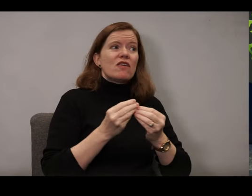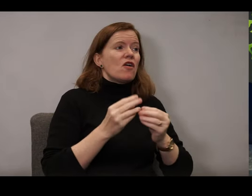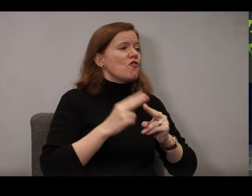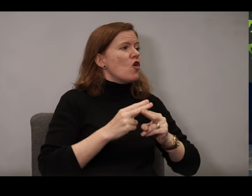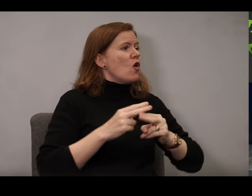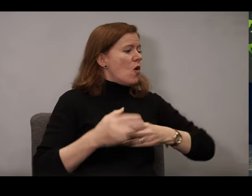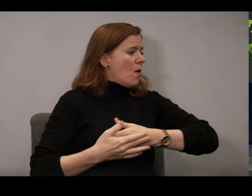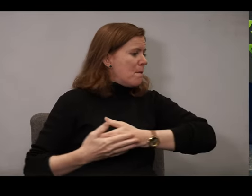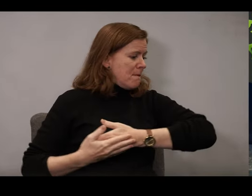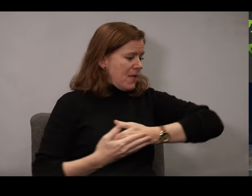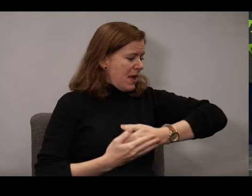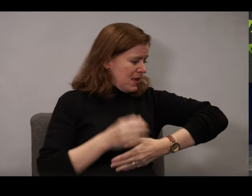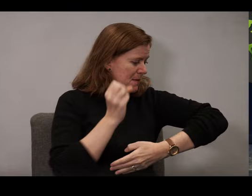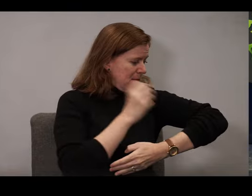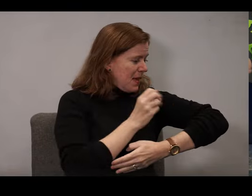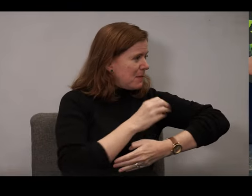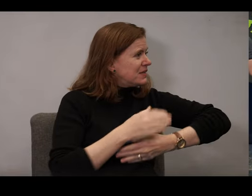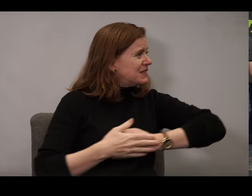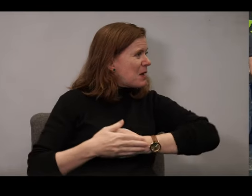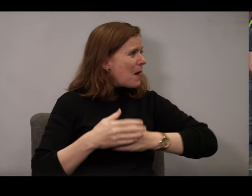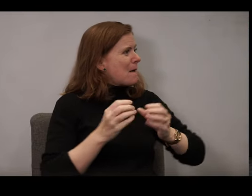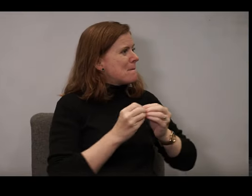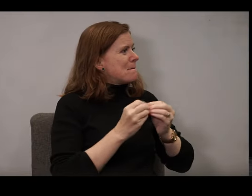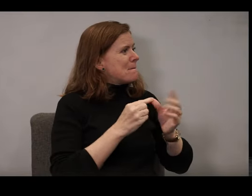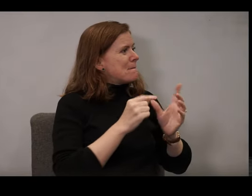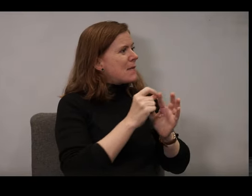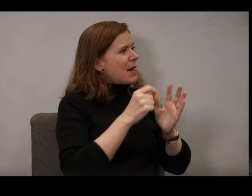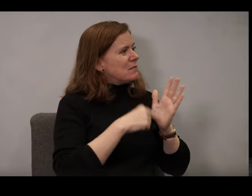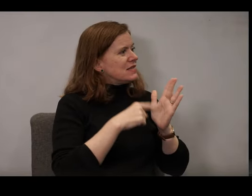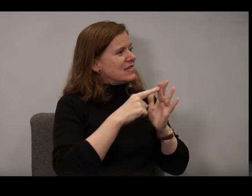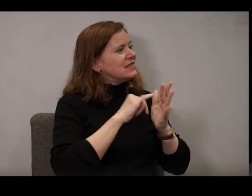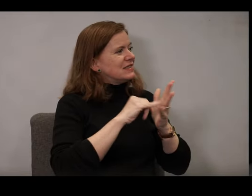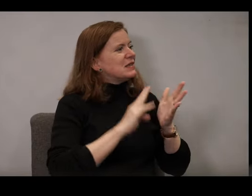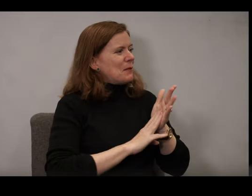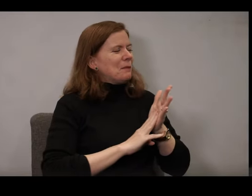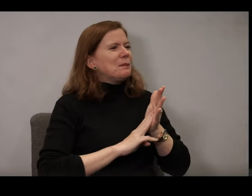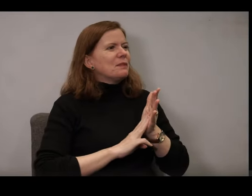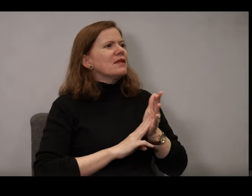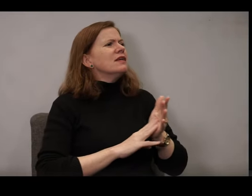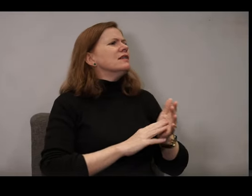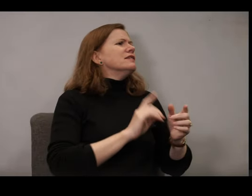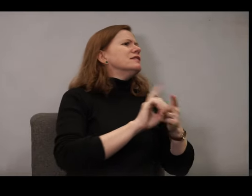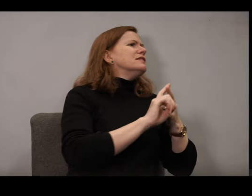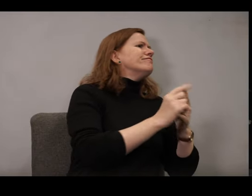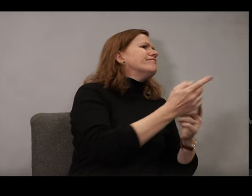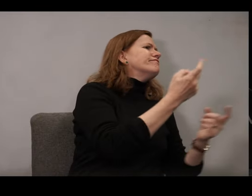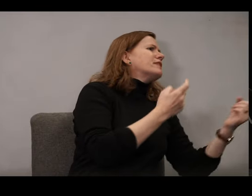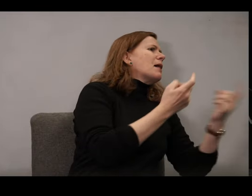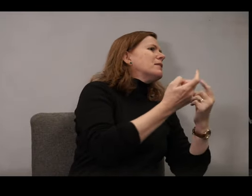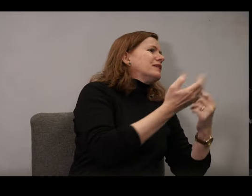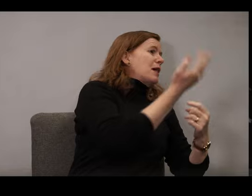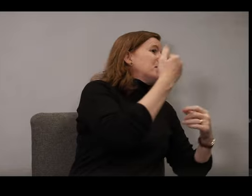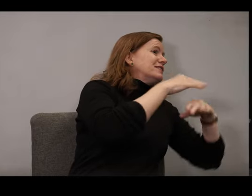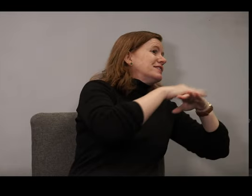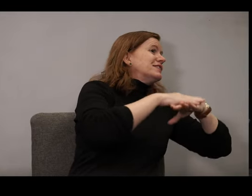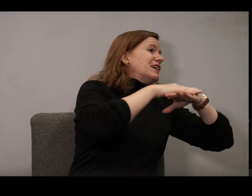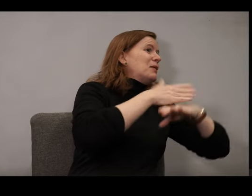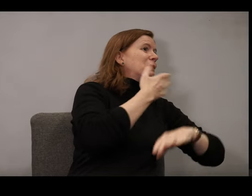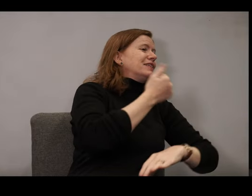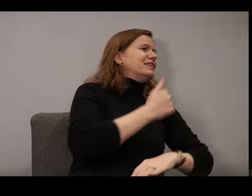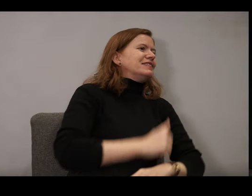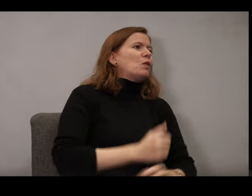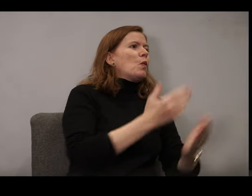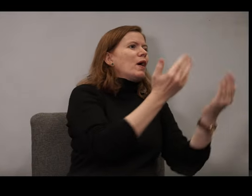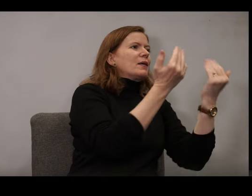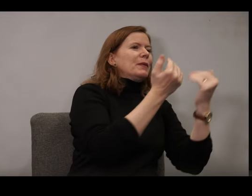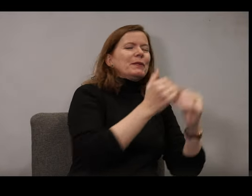that are happening this morning. It's great to have you with us. Still some people coming through. Come on in, find a seat.